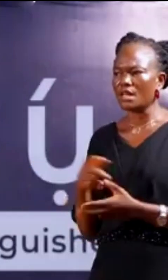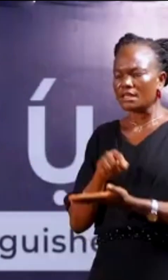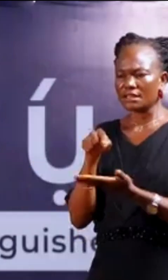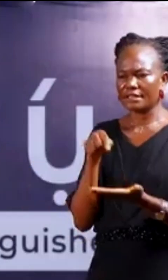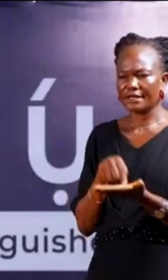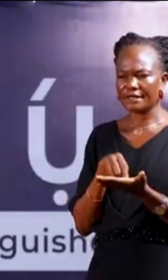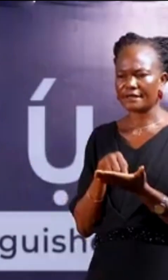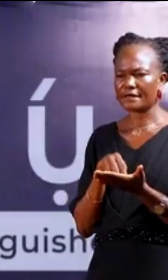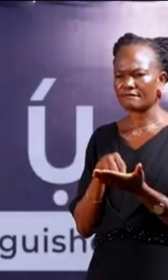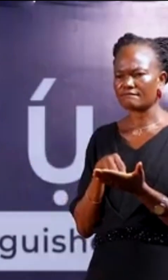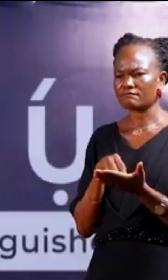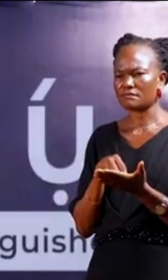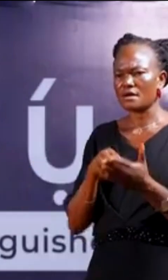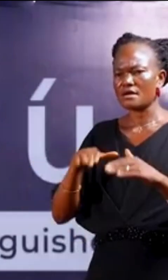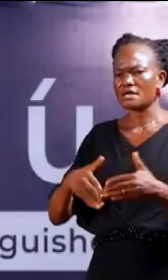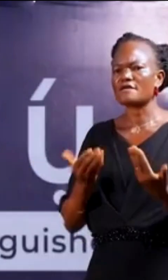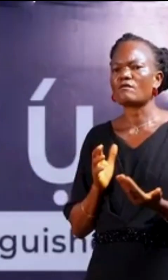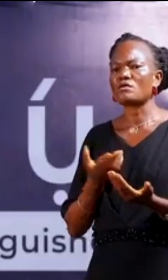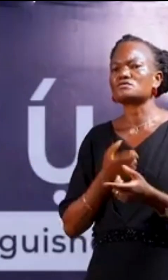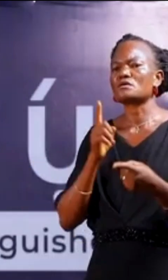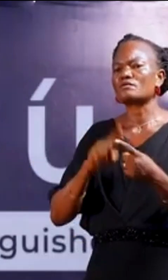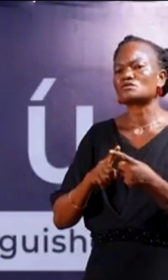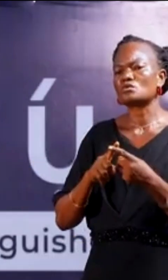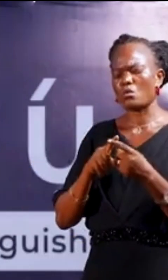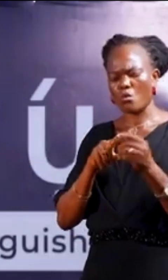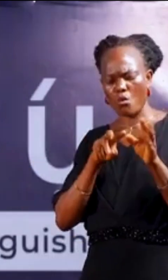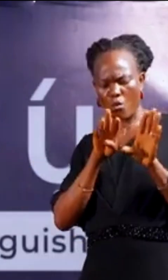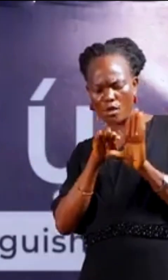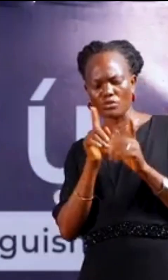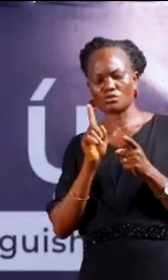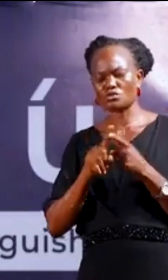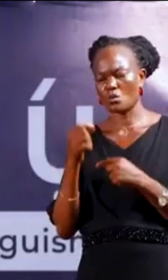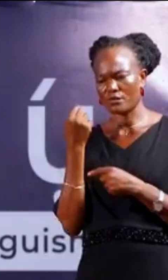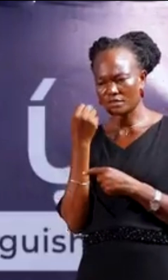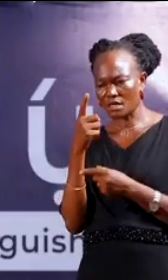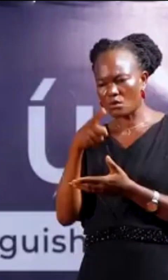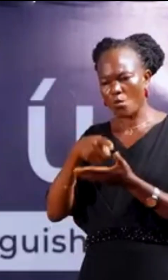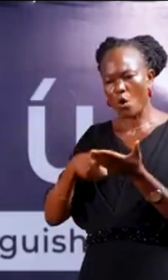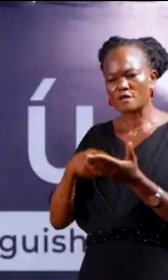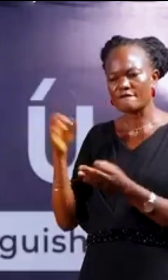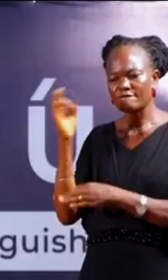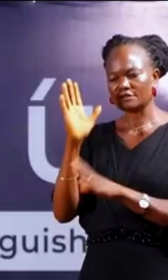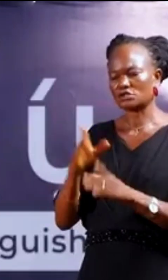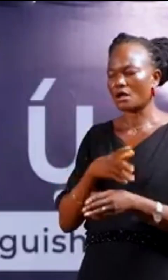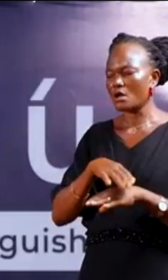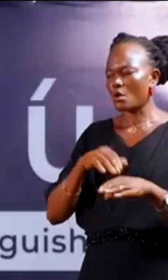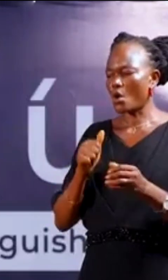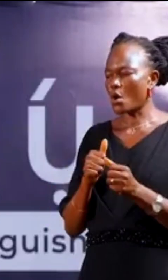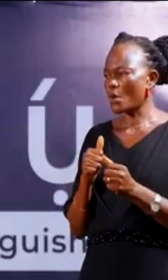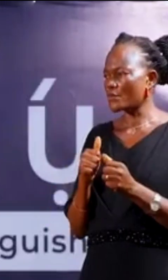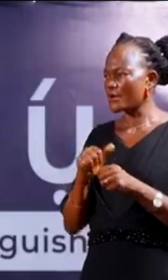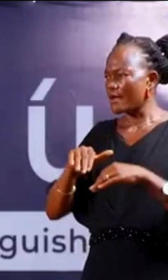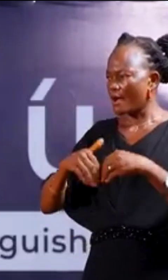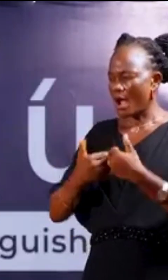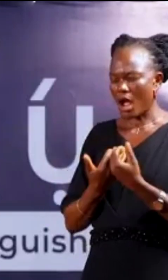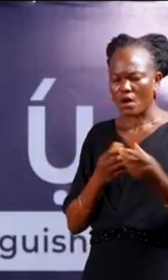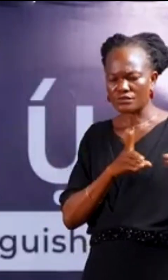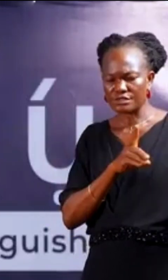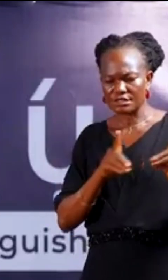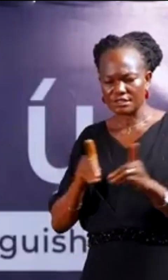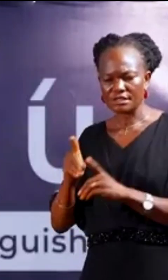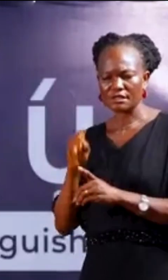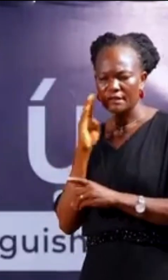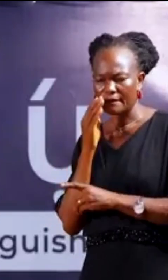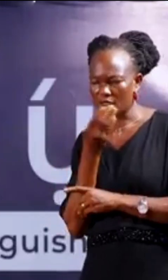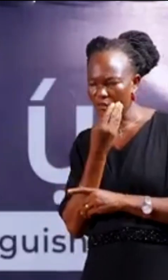This, of course, gives us a window into understanding what Fisher calls power waves. How did the Igbo respond